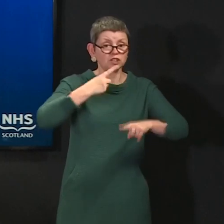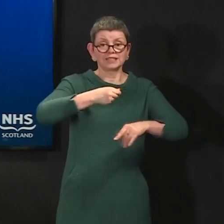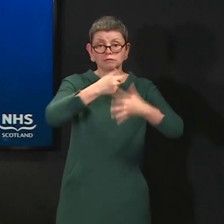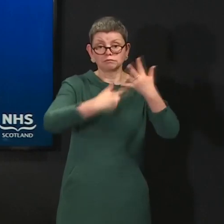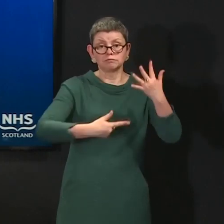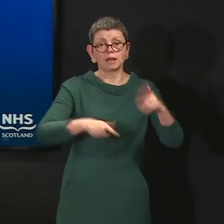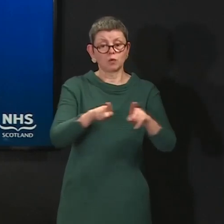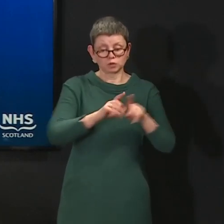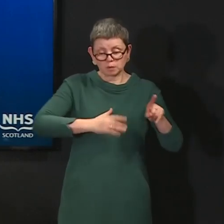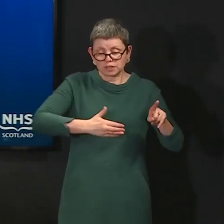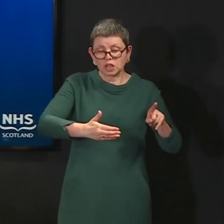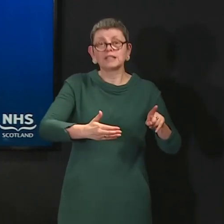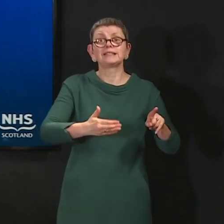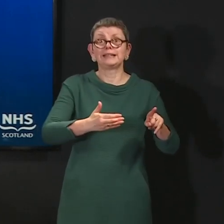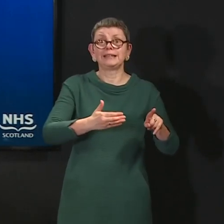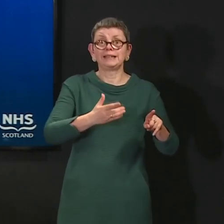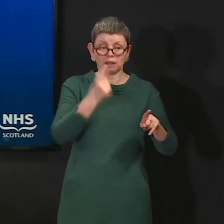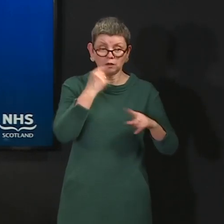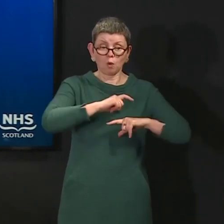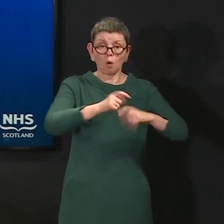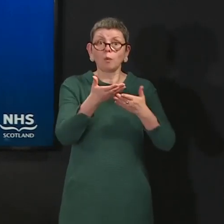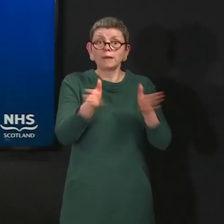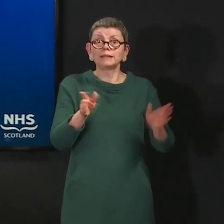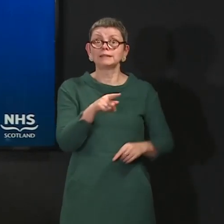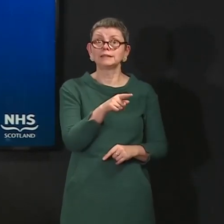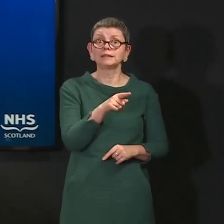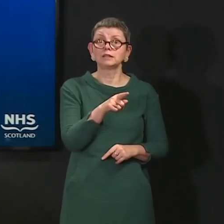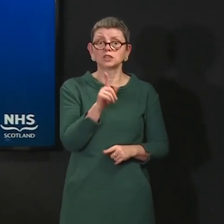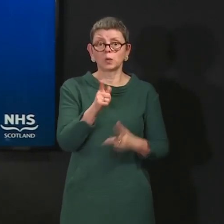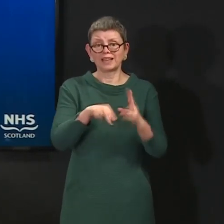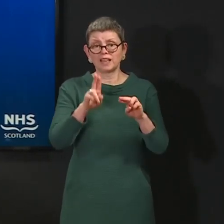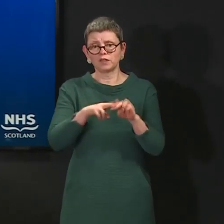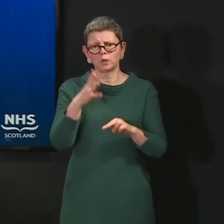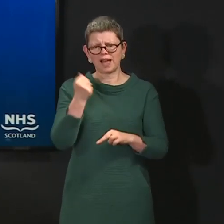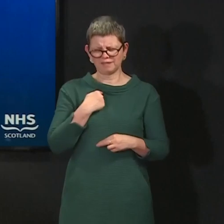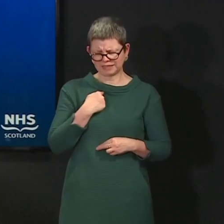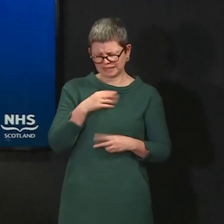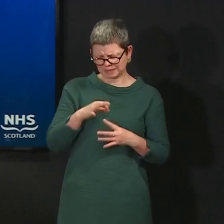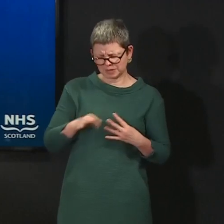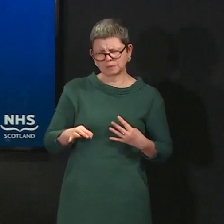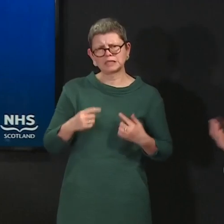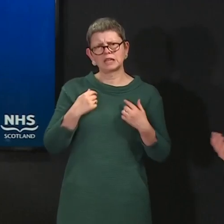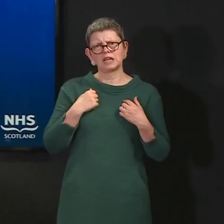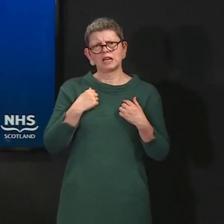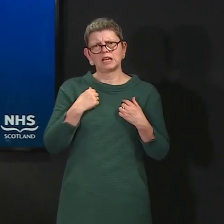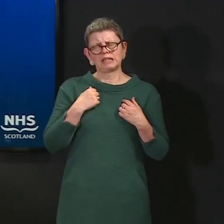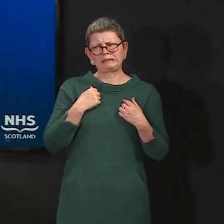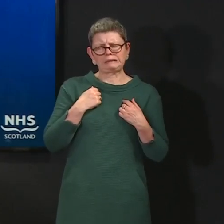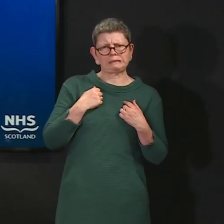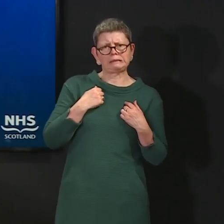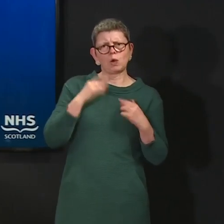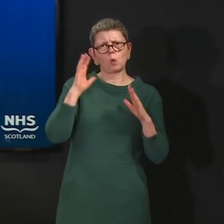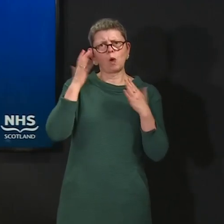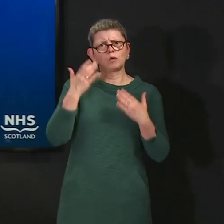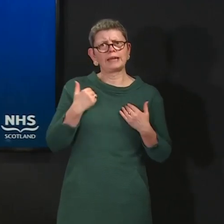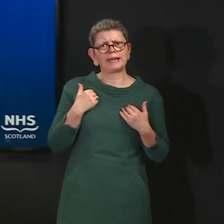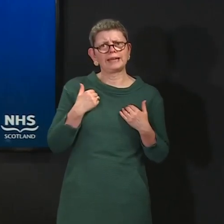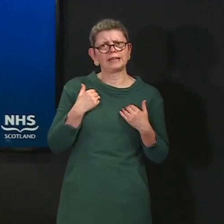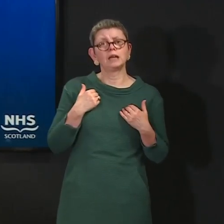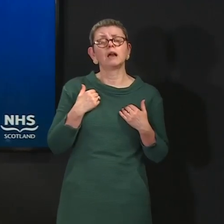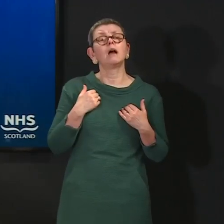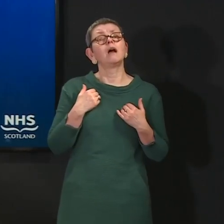for maternity. So if you have any of those worrying symptoms that the CMO has described before,